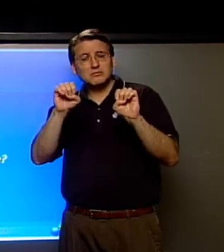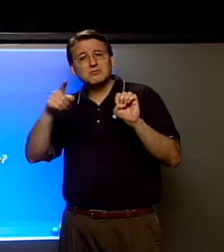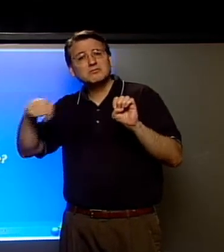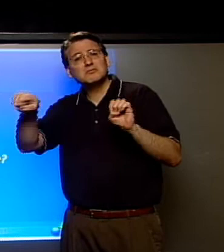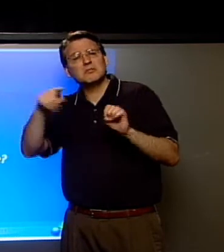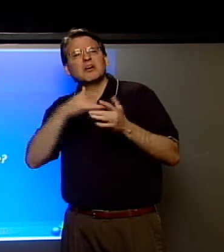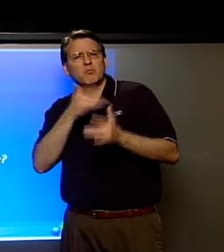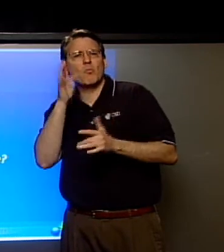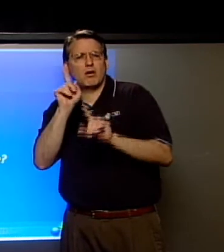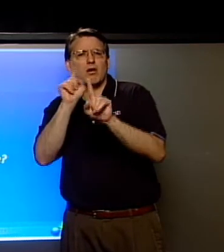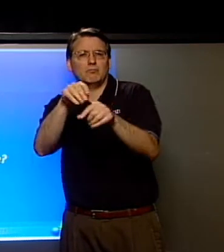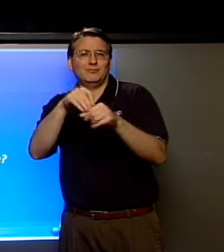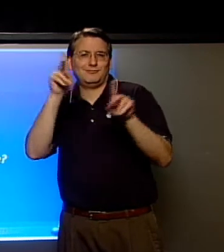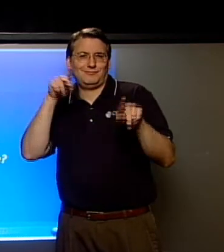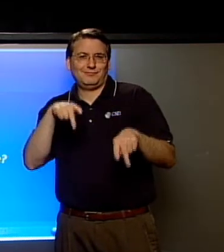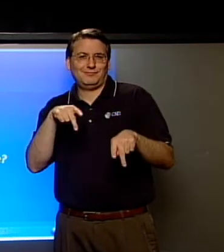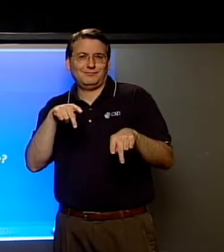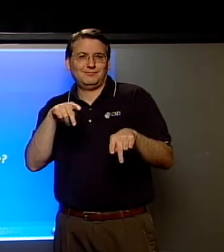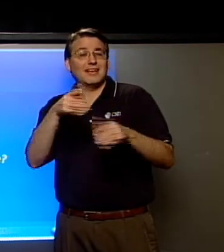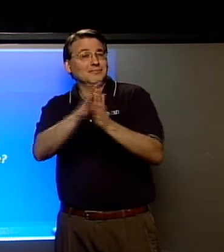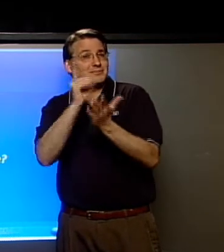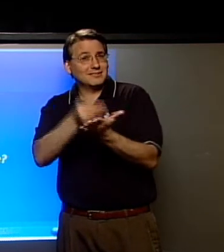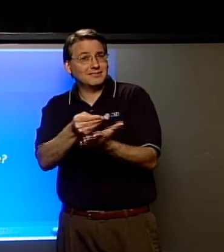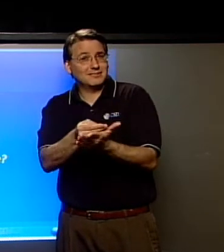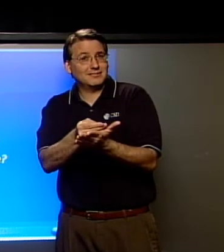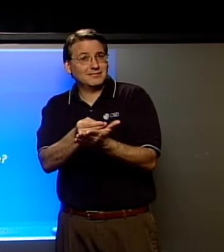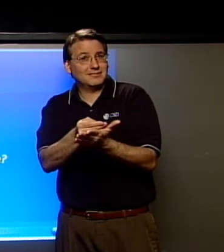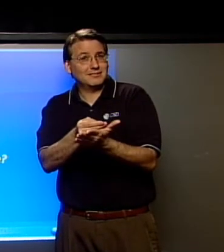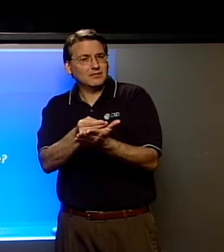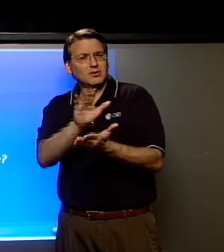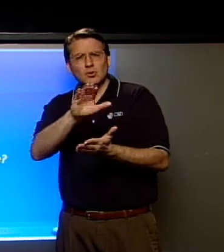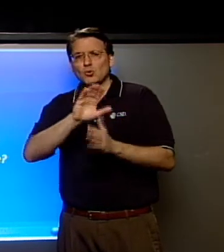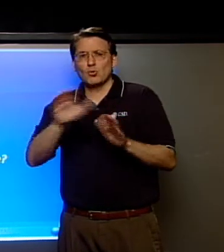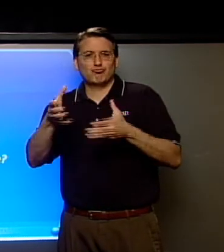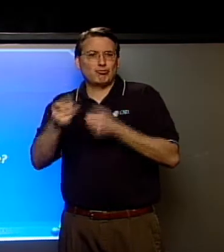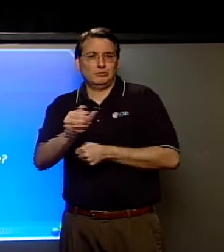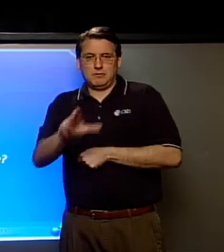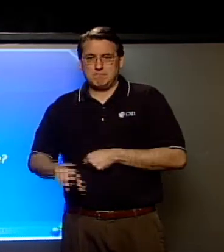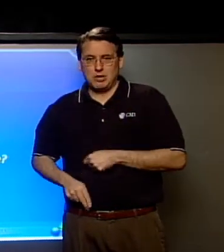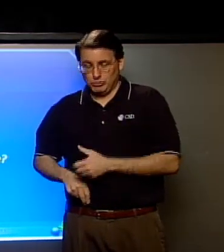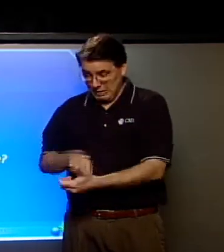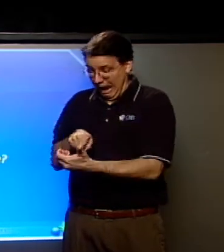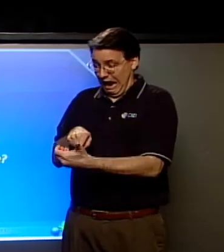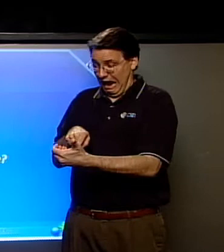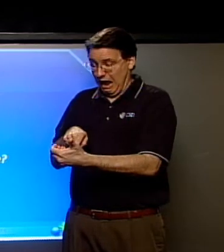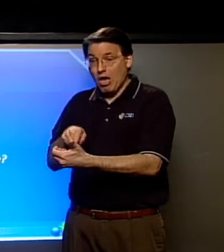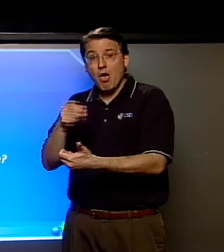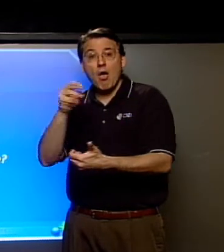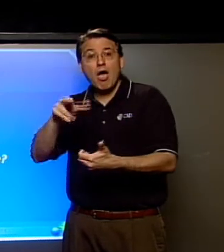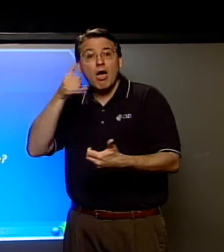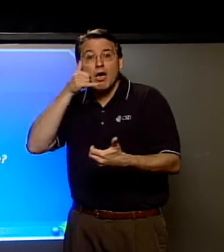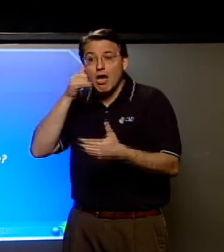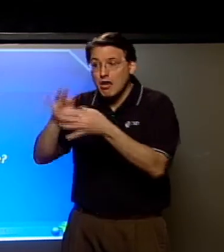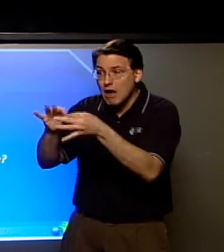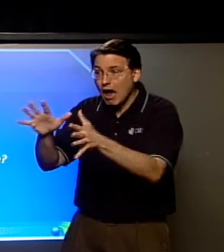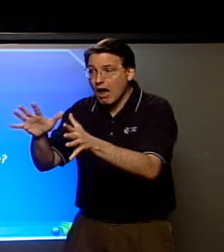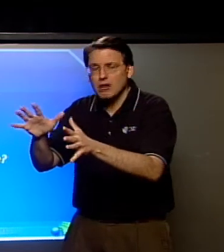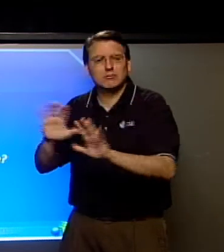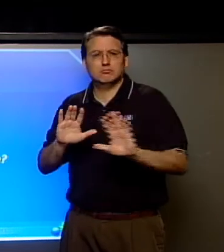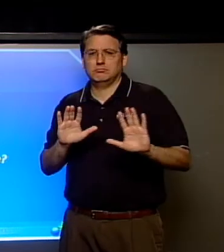Most of the time, if it's an emergency, people will come to you in person and ask for money. If you get a page from a